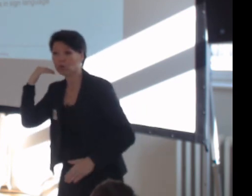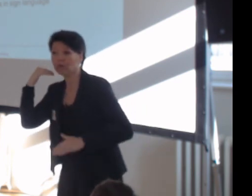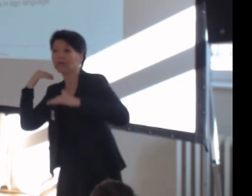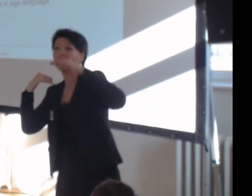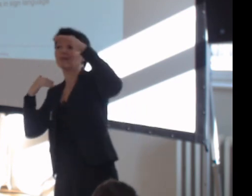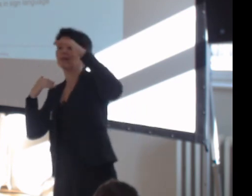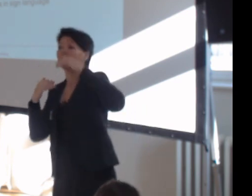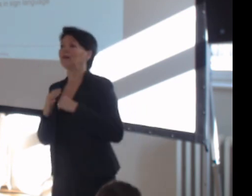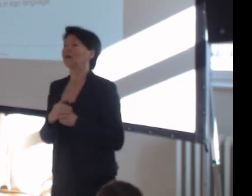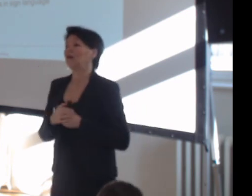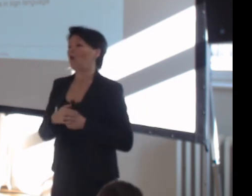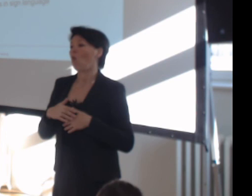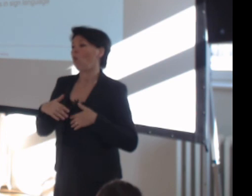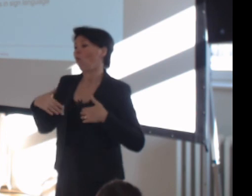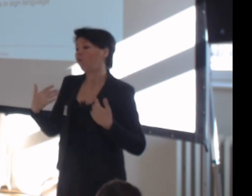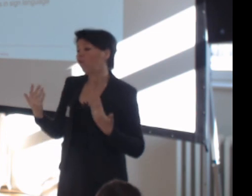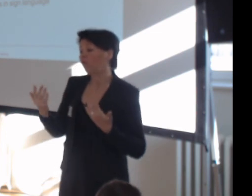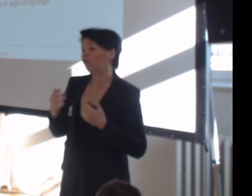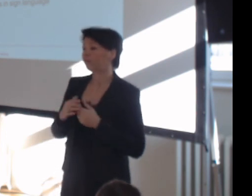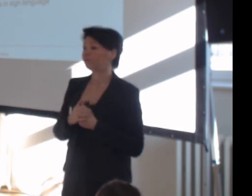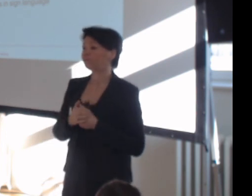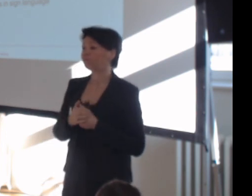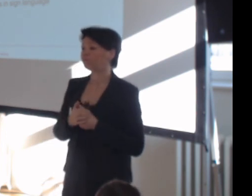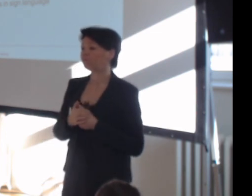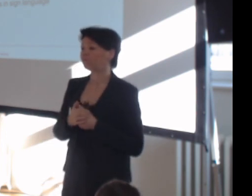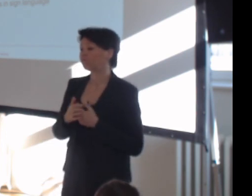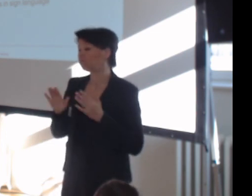older, and you might be